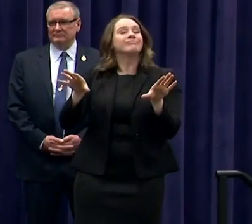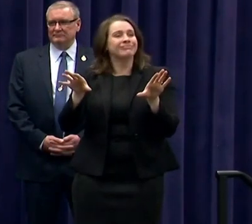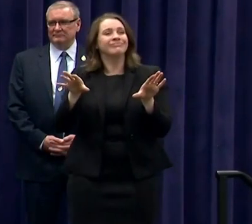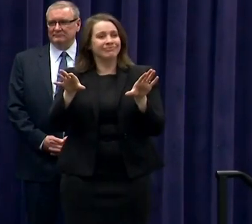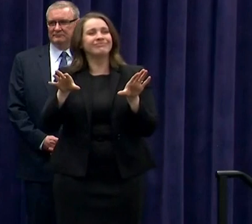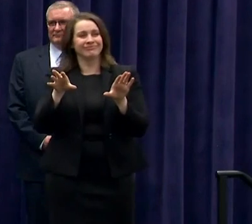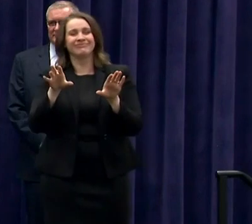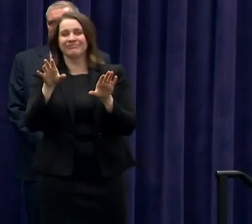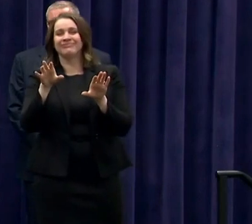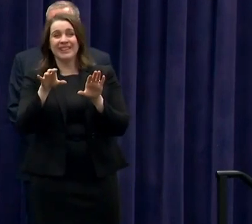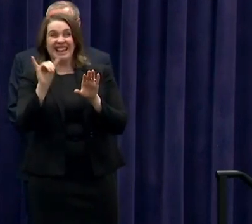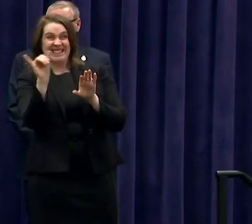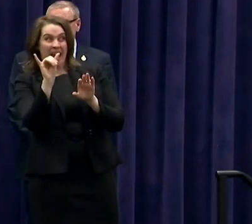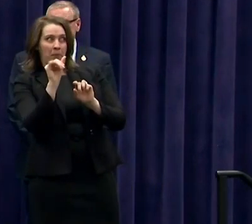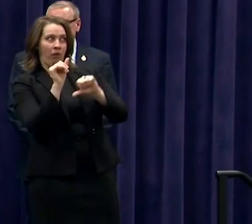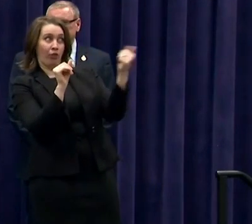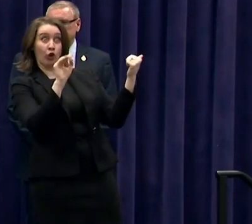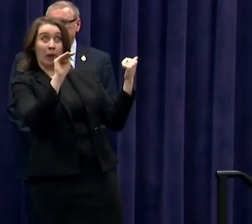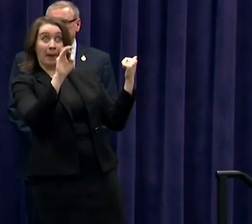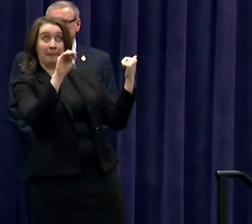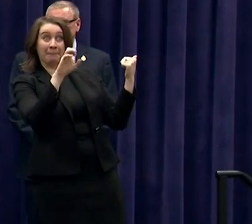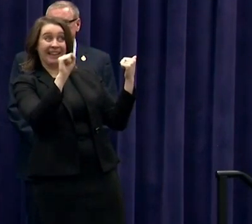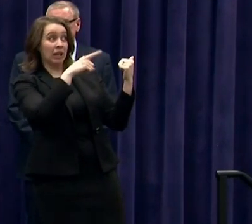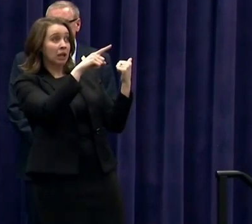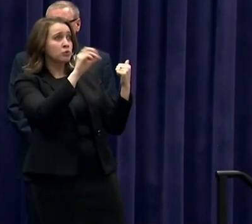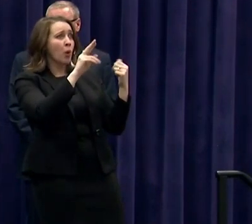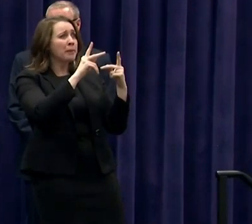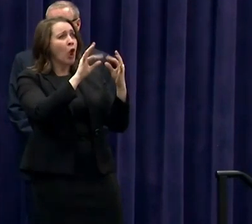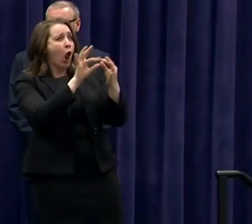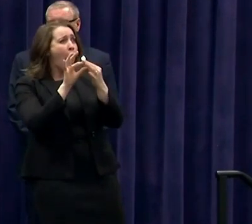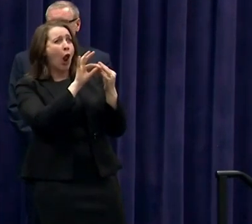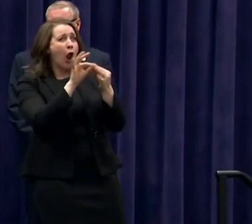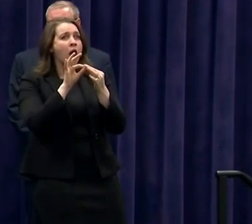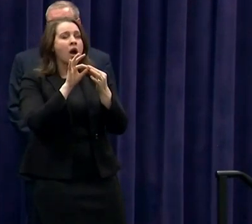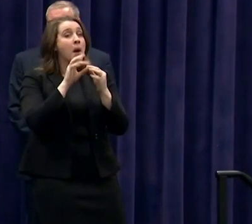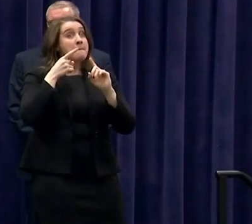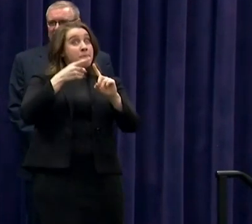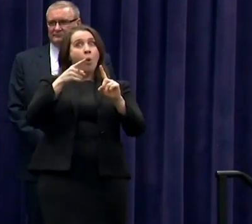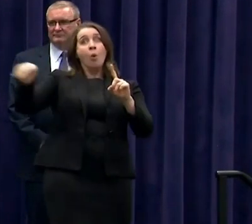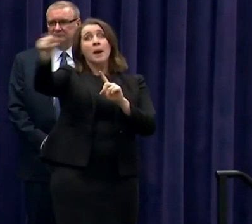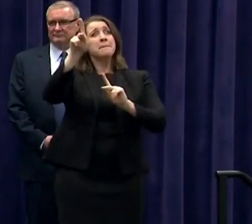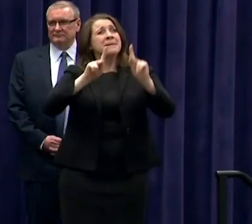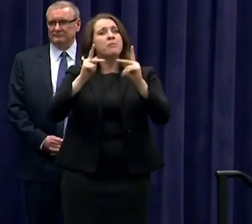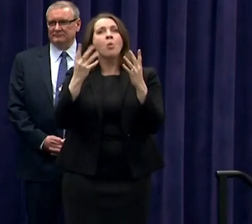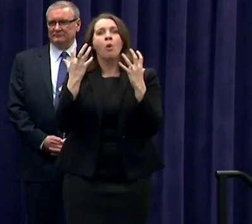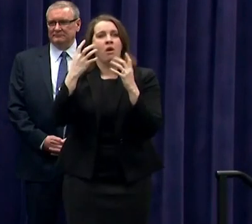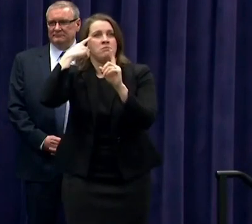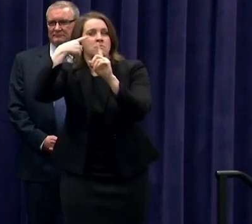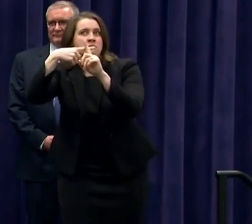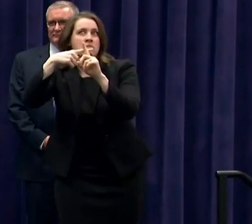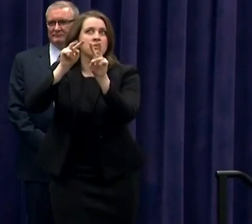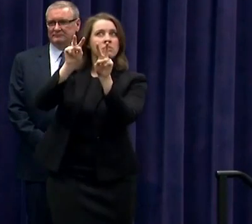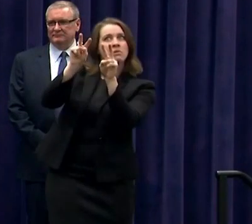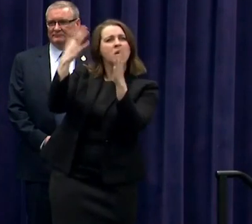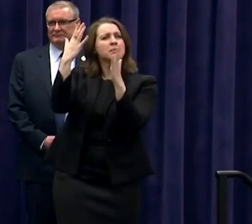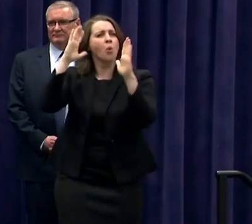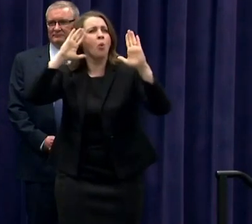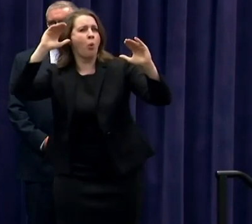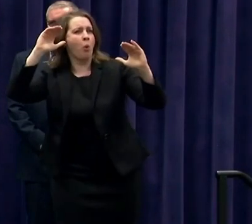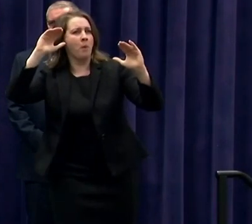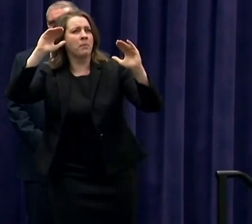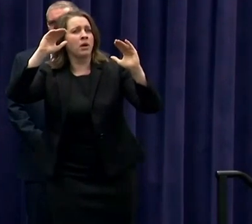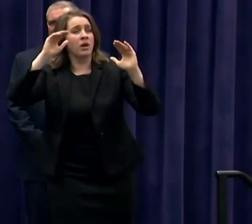with the response to the memes, means to me that people are hungry for something to hang on to, something that will take their mind off